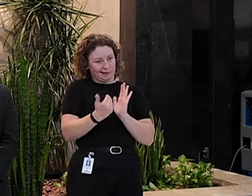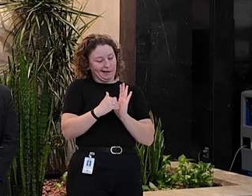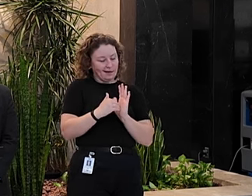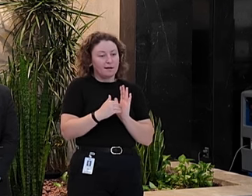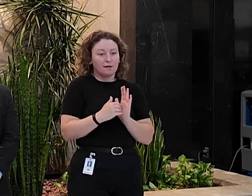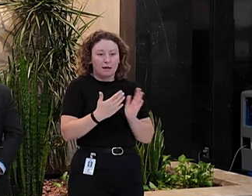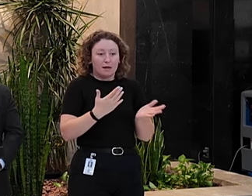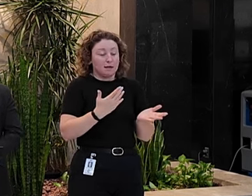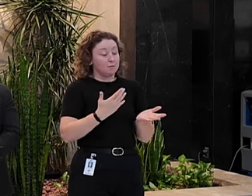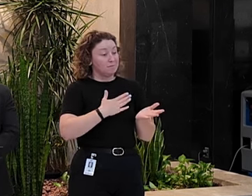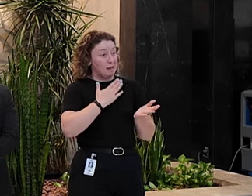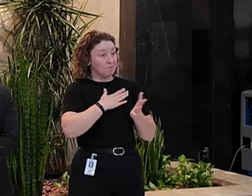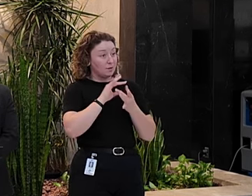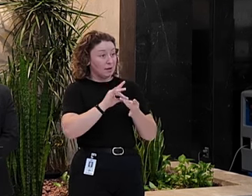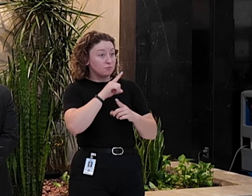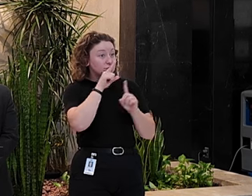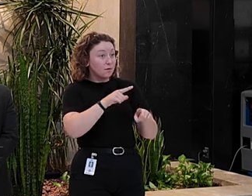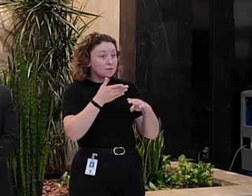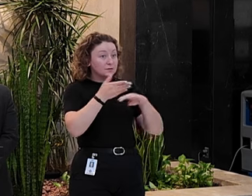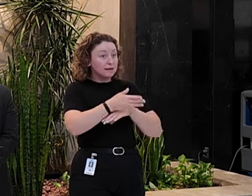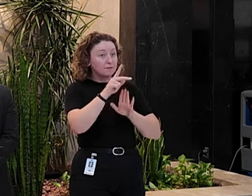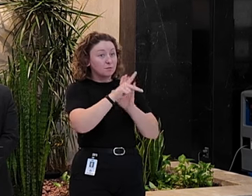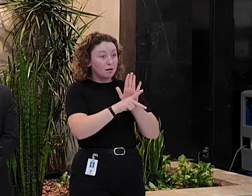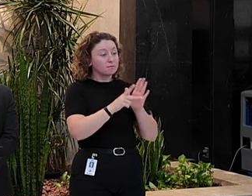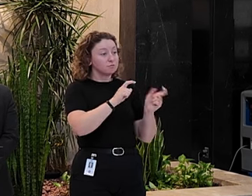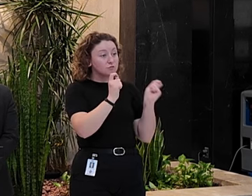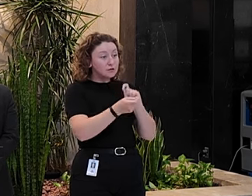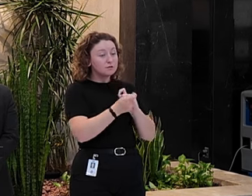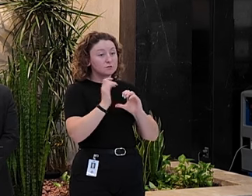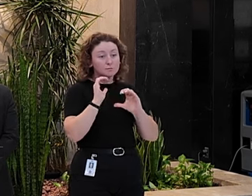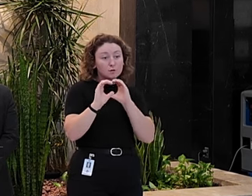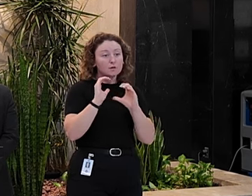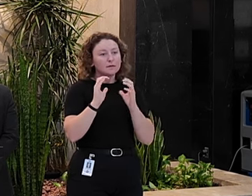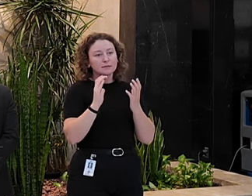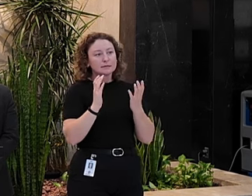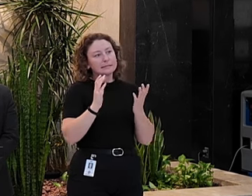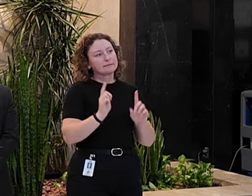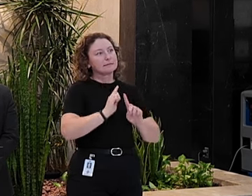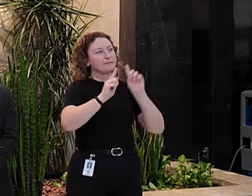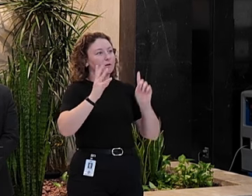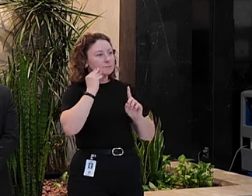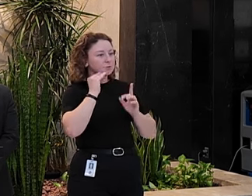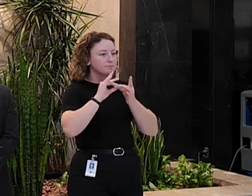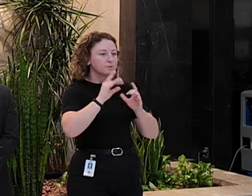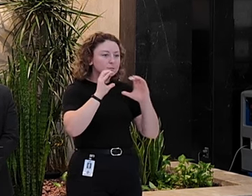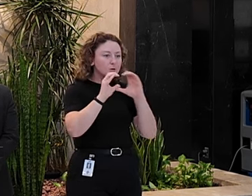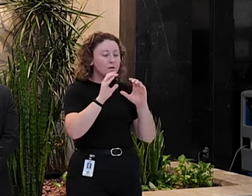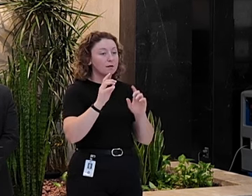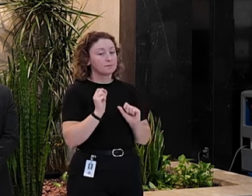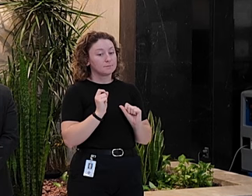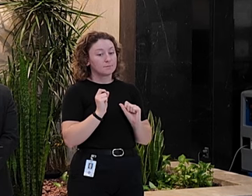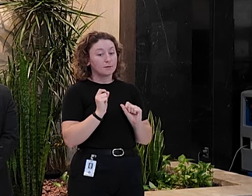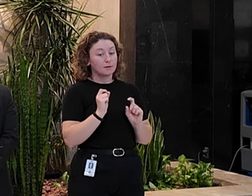Very happy in the response that we did after those protocol changes, communications. Vastly different experience in the communications. But are